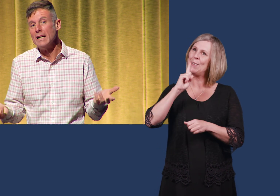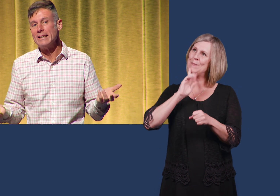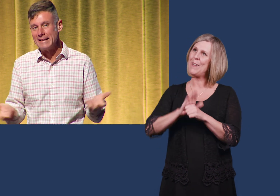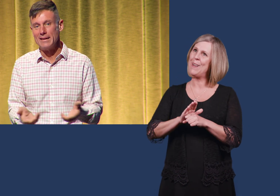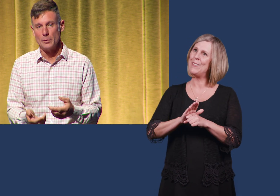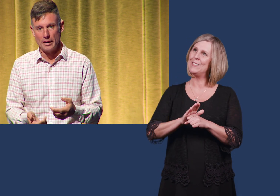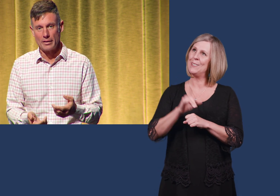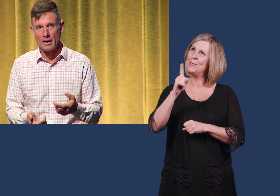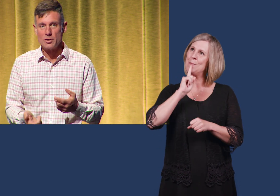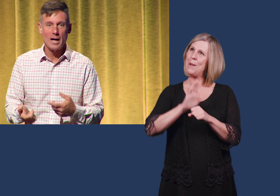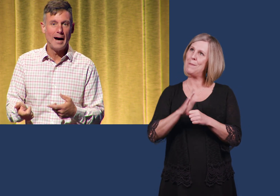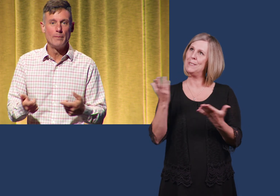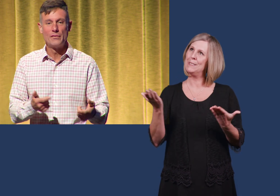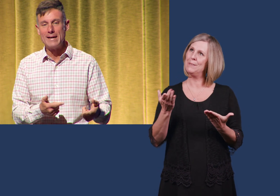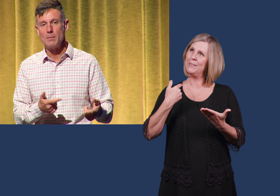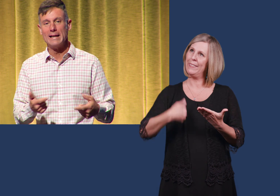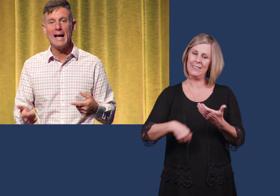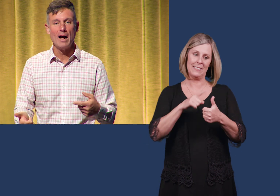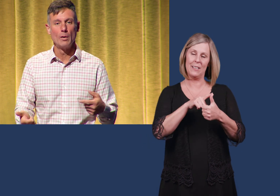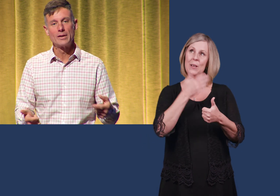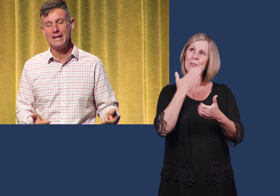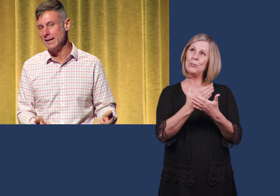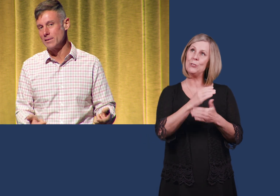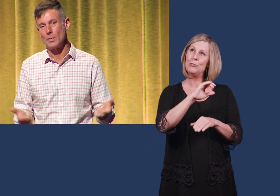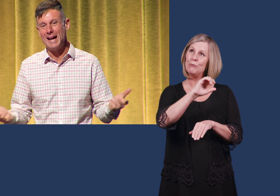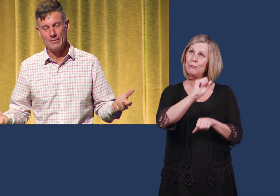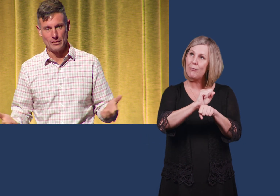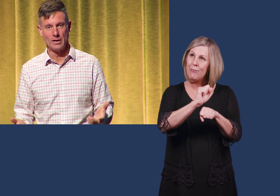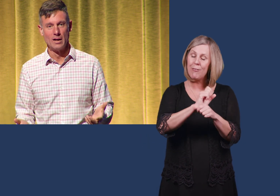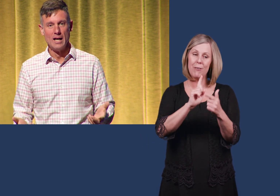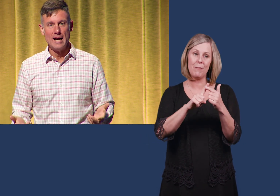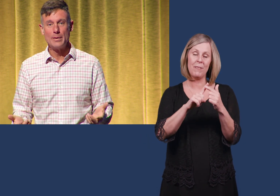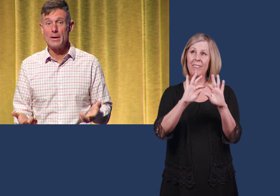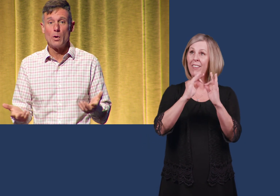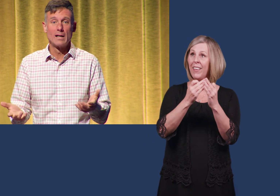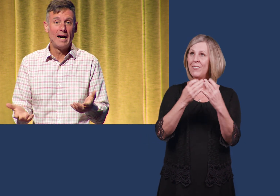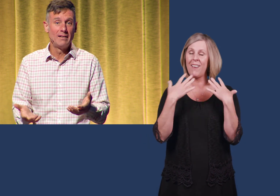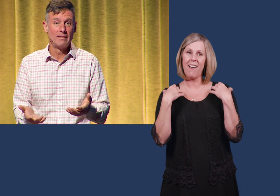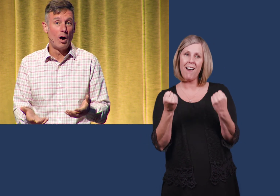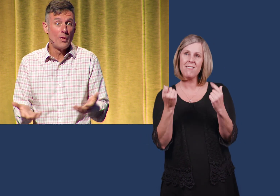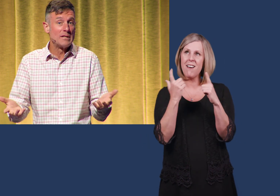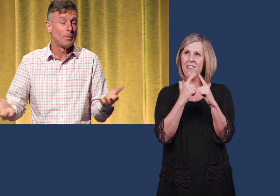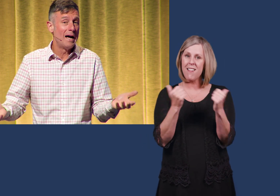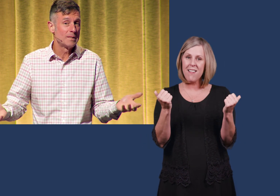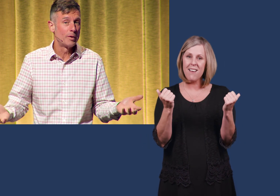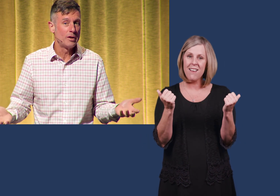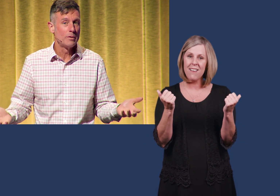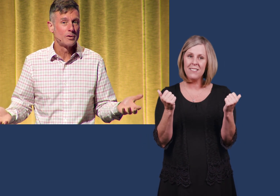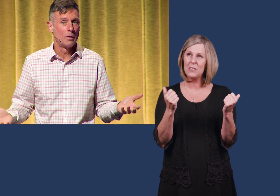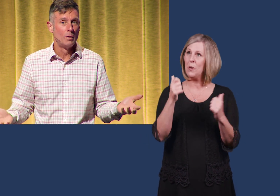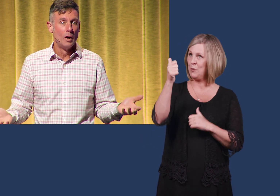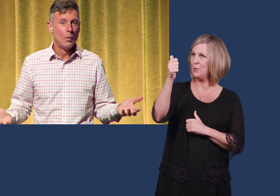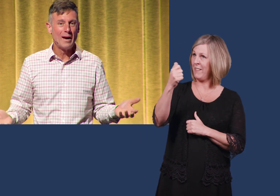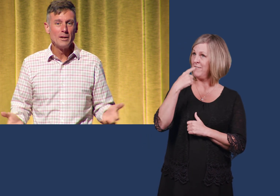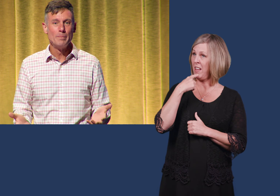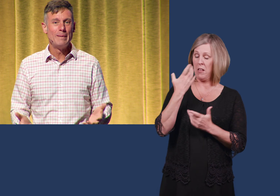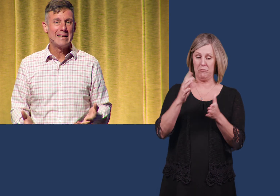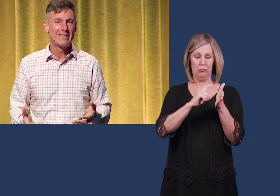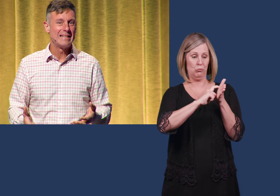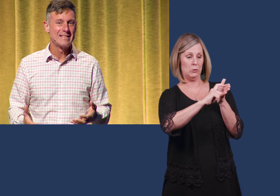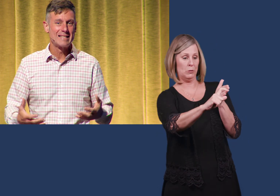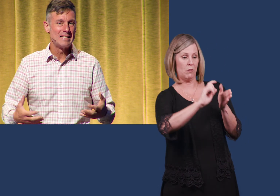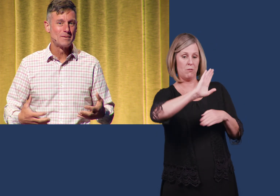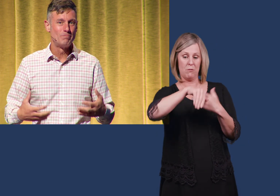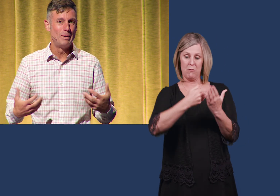we're dealing with. Job, family, health, kids, whatever. And we think, well, God, all things are possible with you, so why don't you